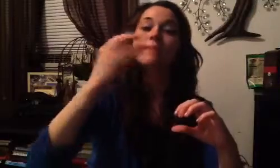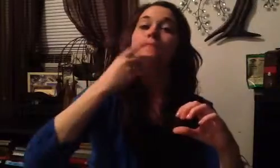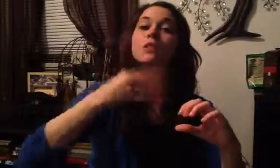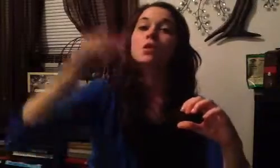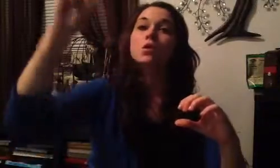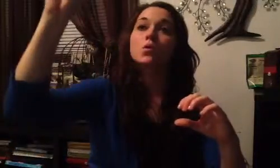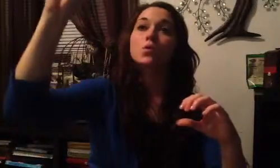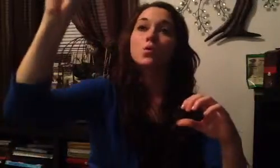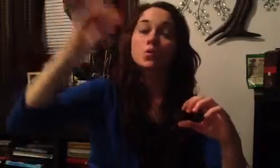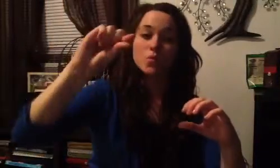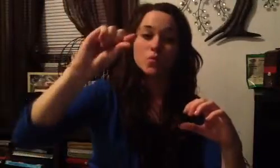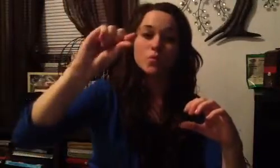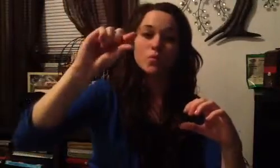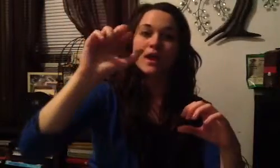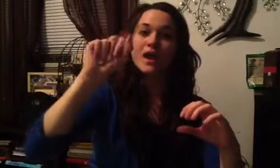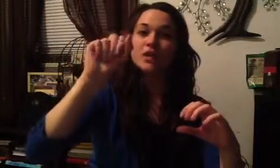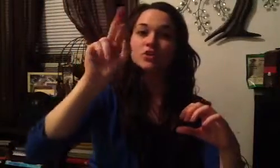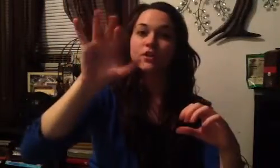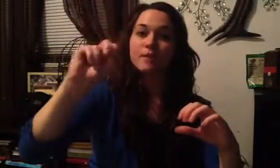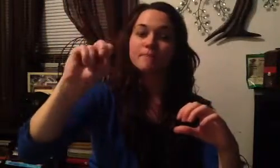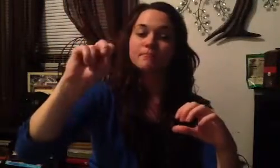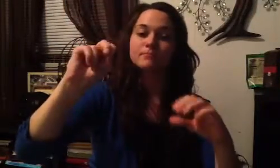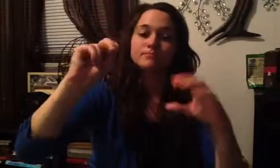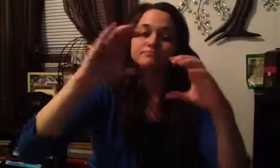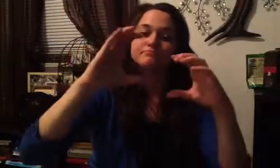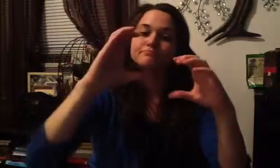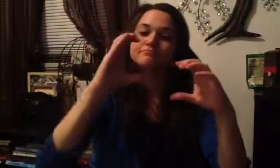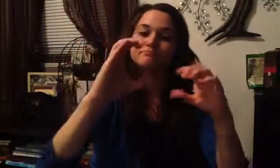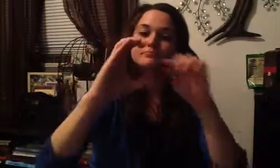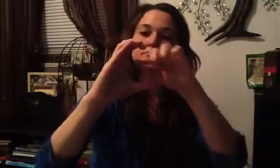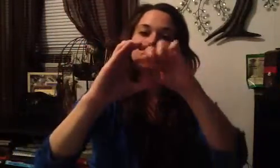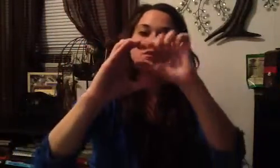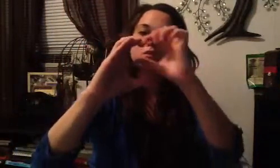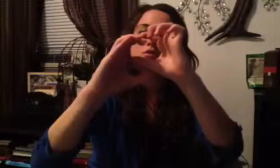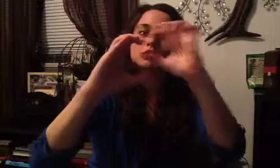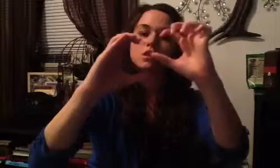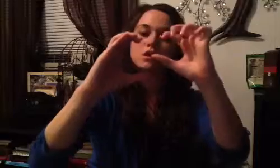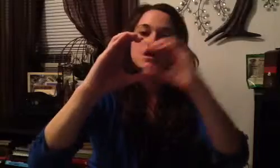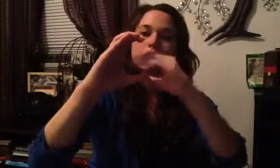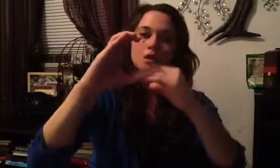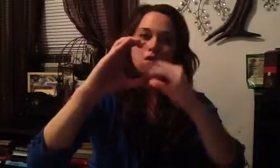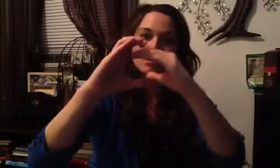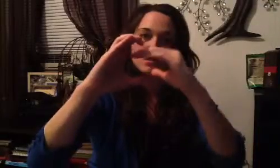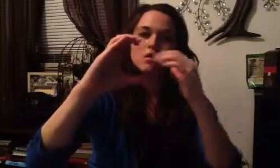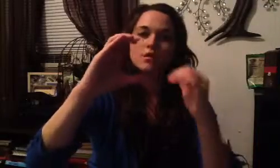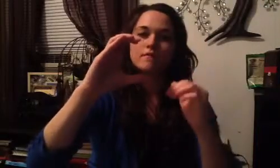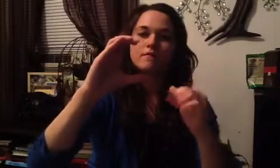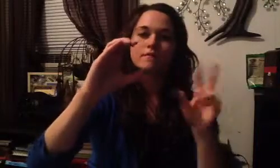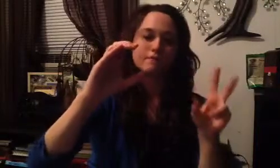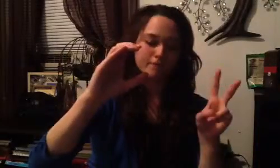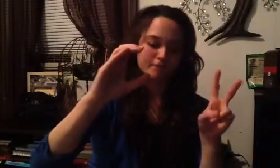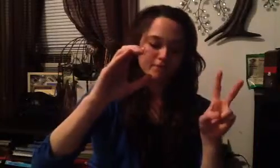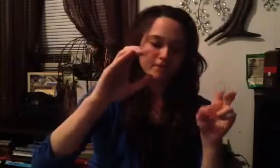the left atrium from both the right lung and the left lung. So let's make